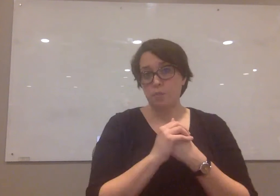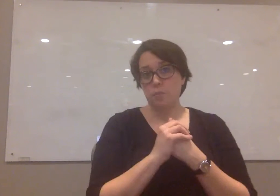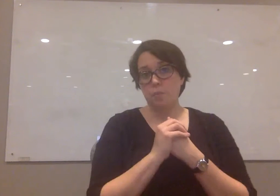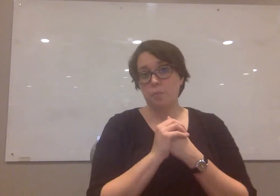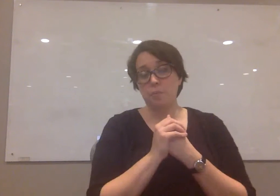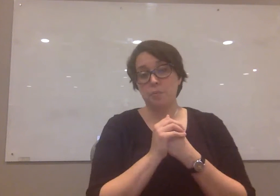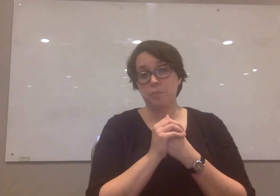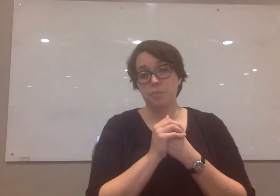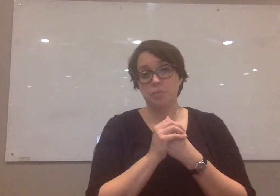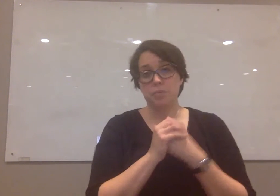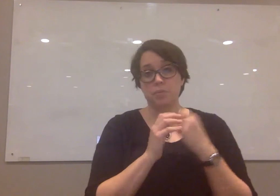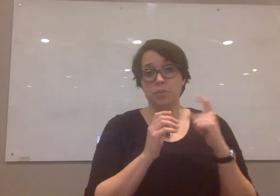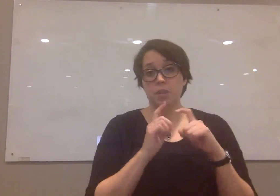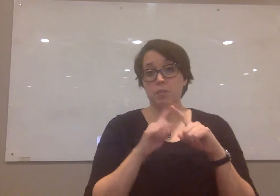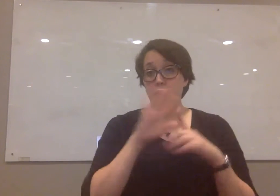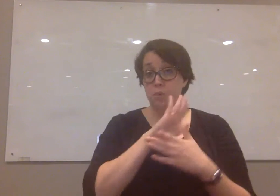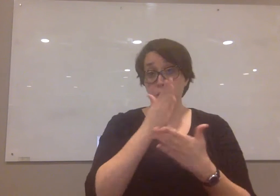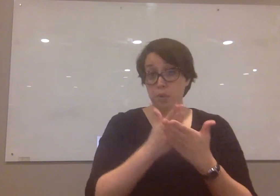You never slip it out. Okay.